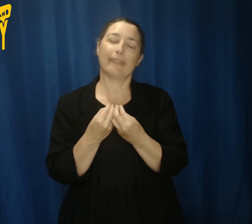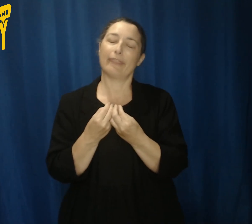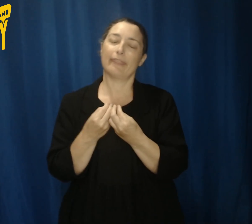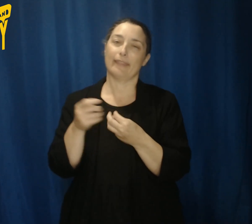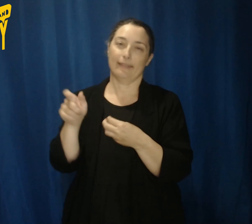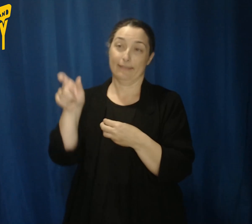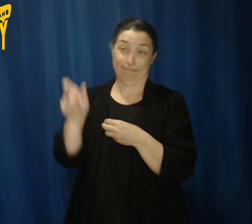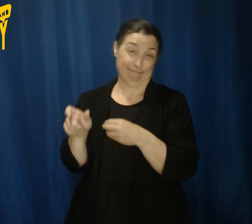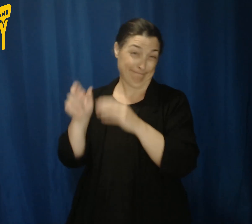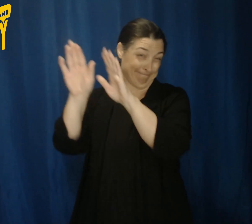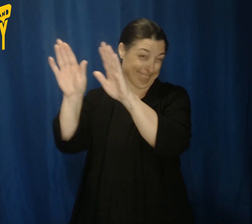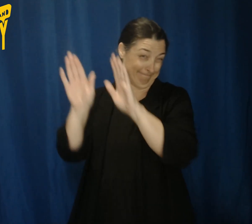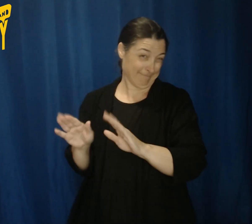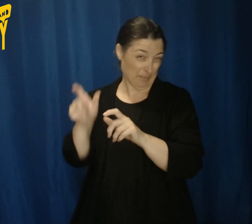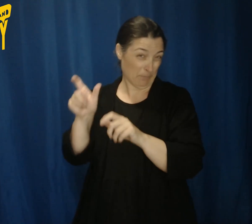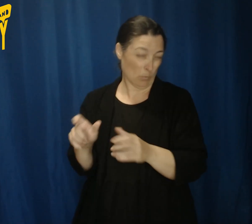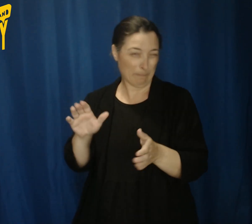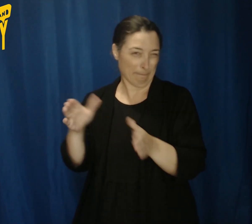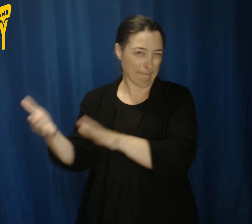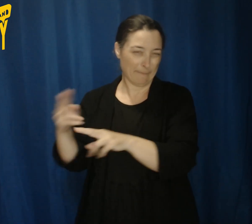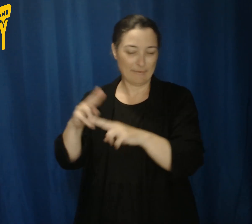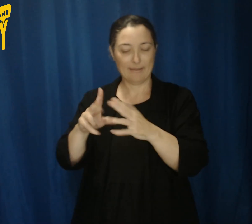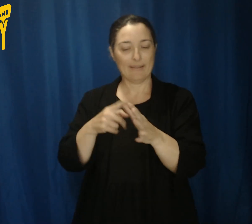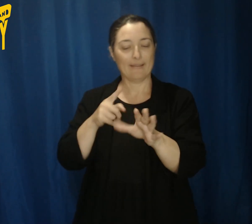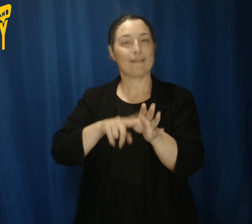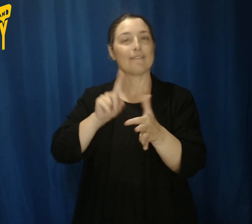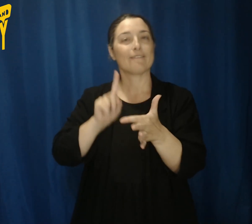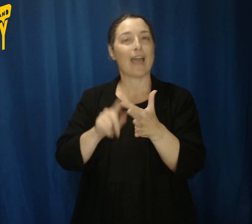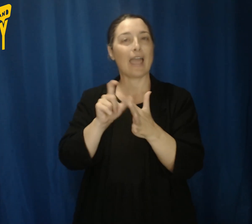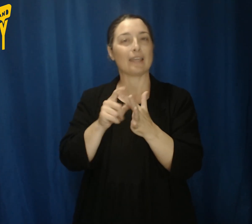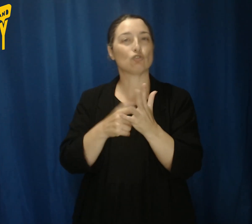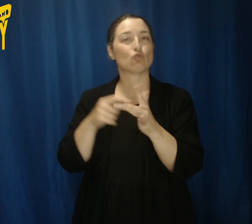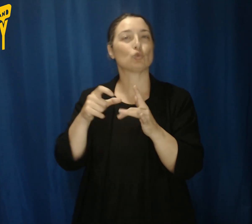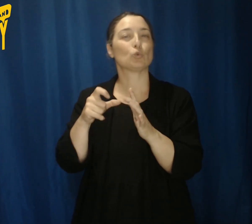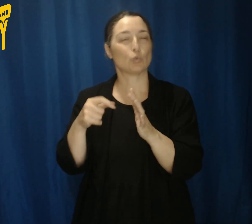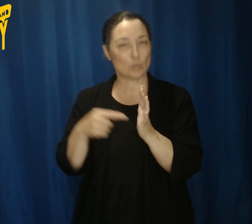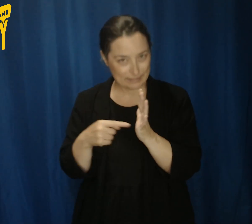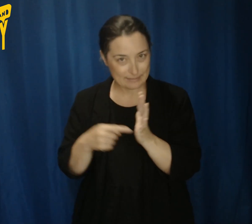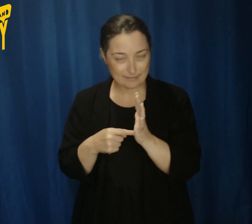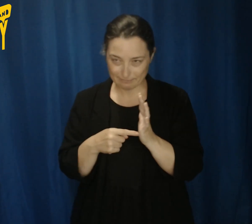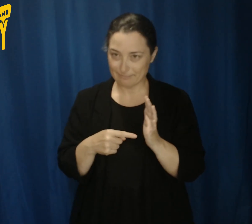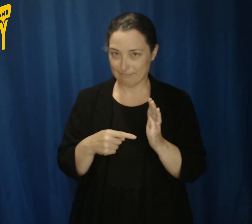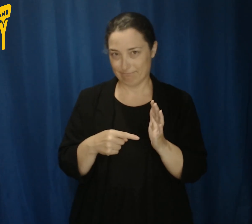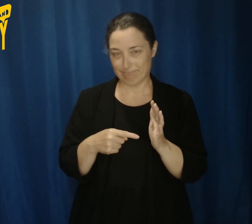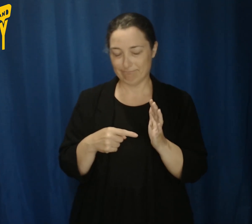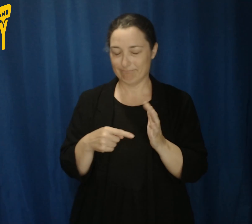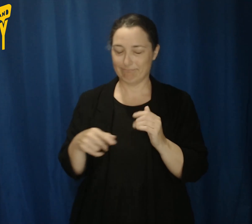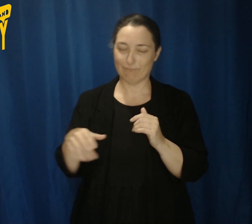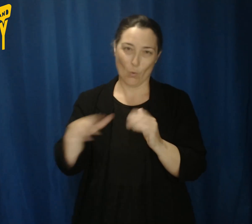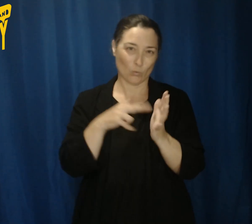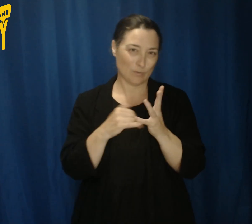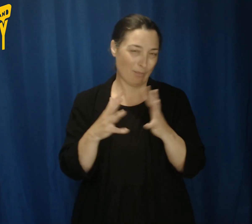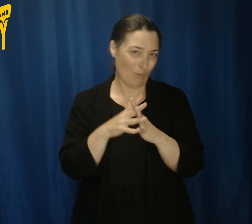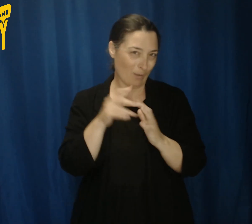now, unfortunately, Faye Druitt, goddess Faye Druitt. Everyone in New South Wales knows Faye. She said, special school taught me to